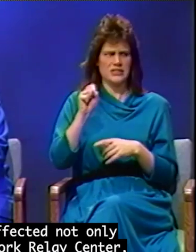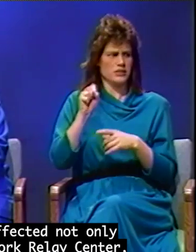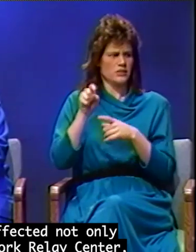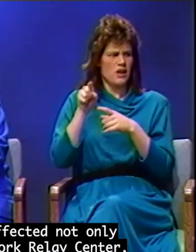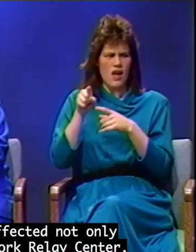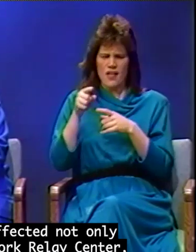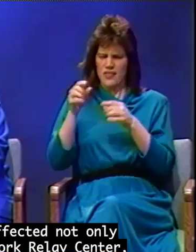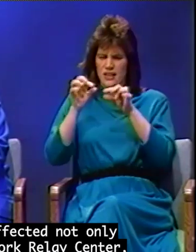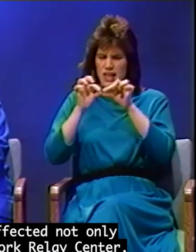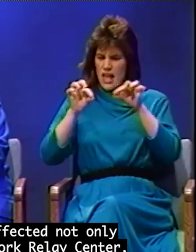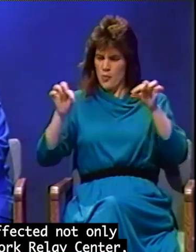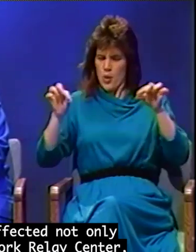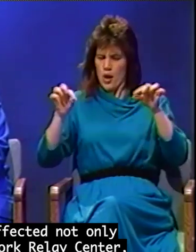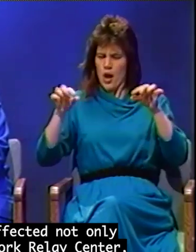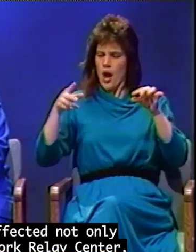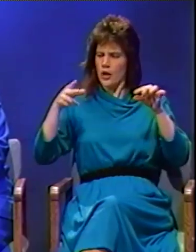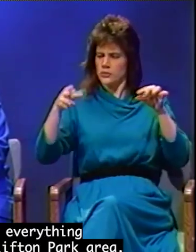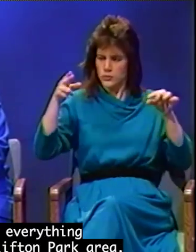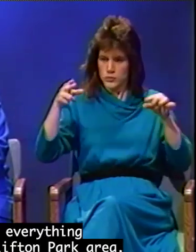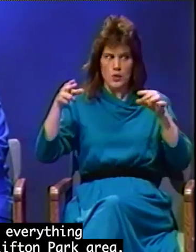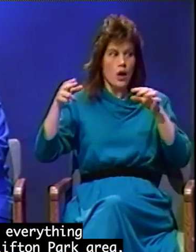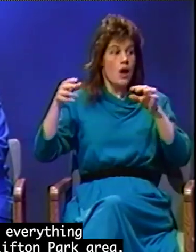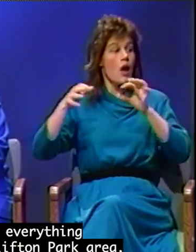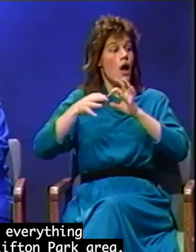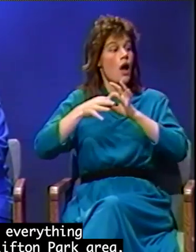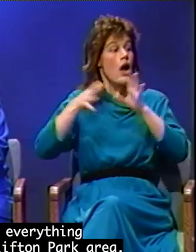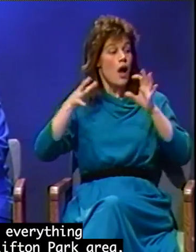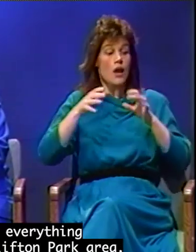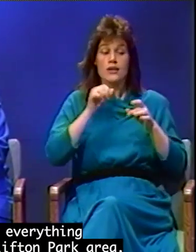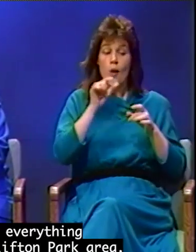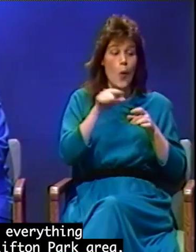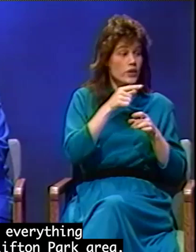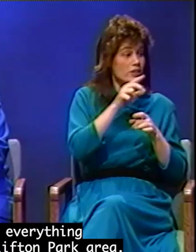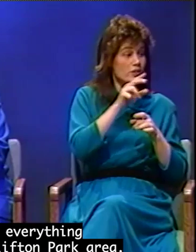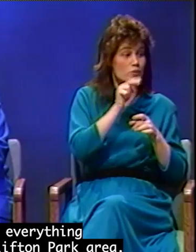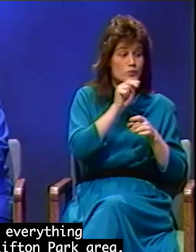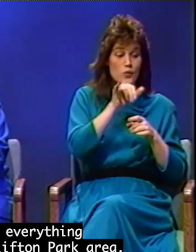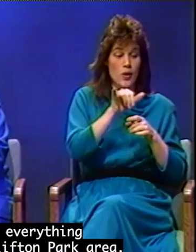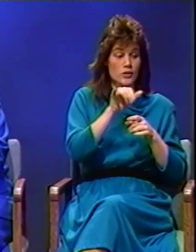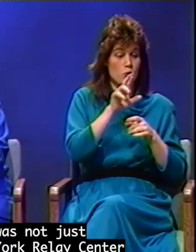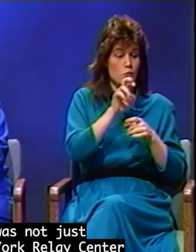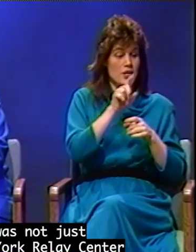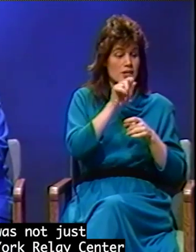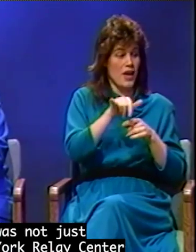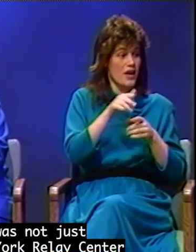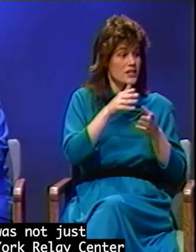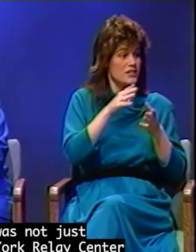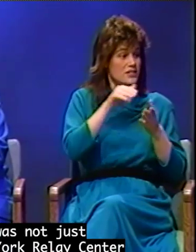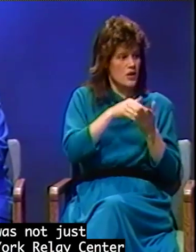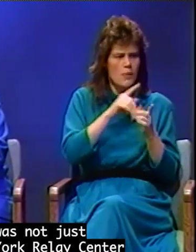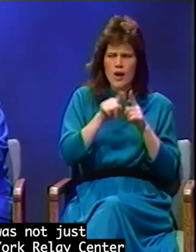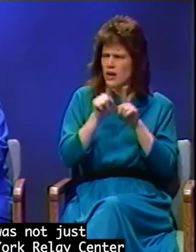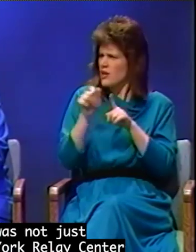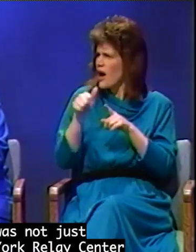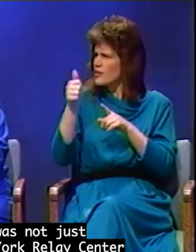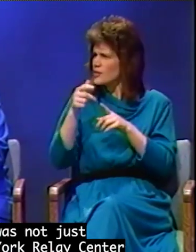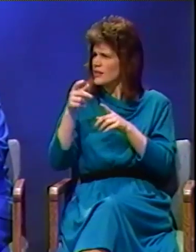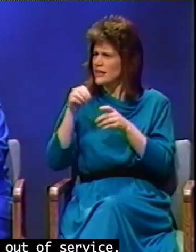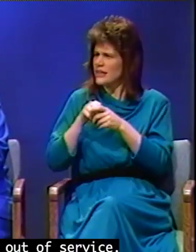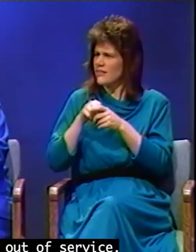not only the New York Relay Center, but everything in the Clifton Park area. It was not just the New York Relay Center that was